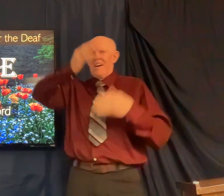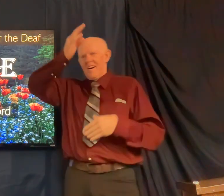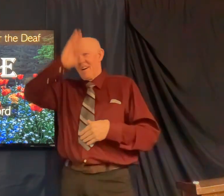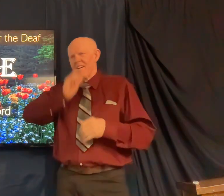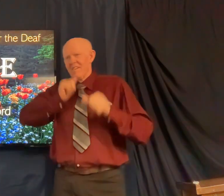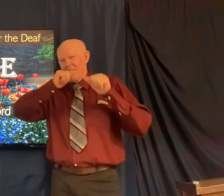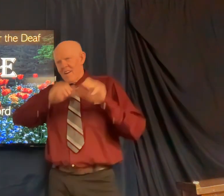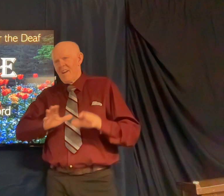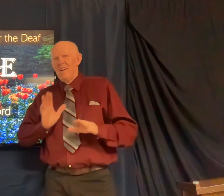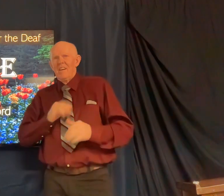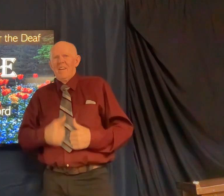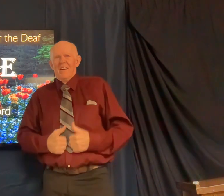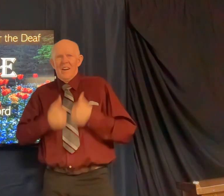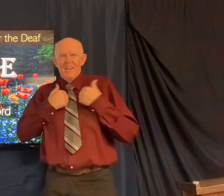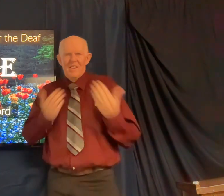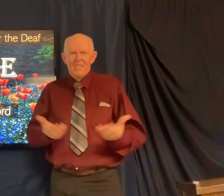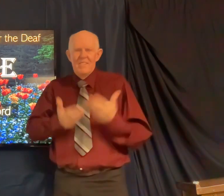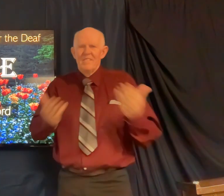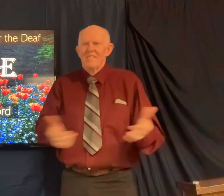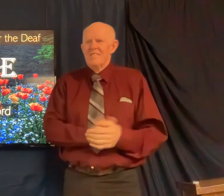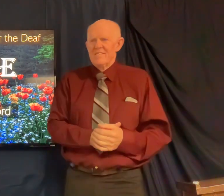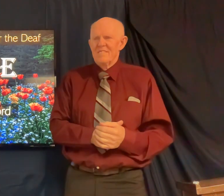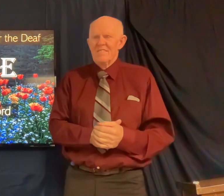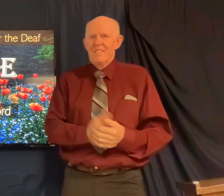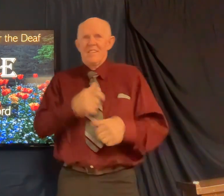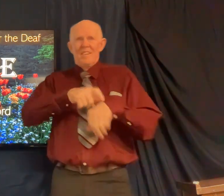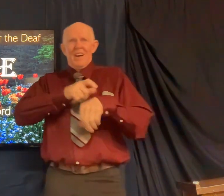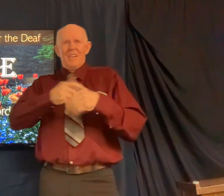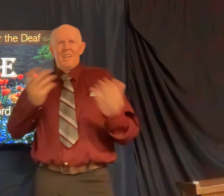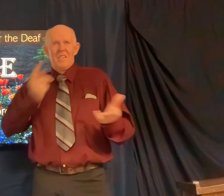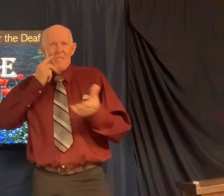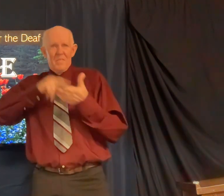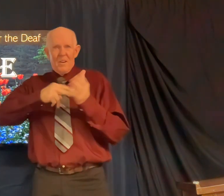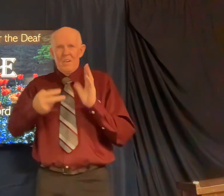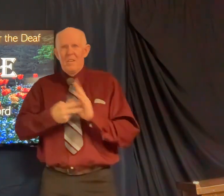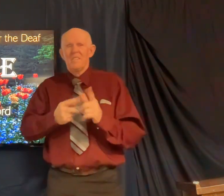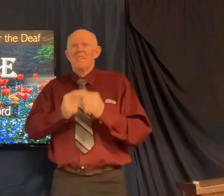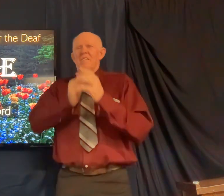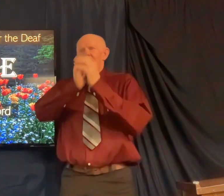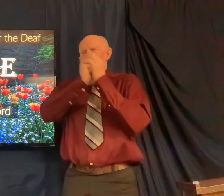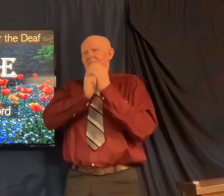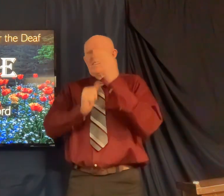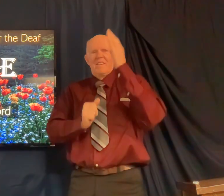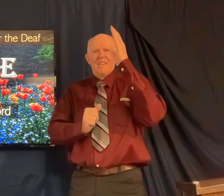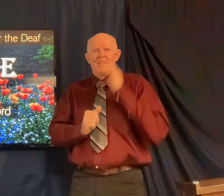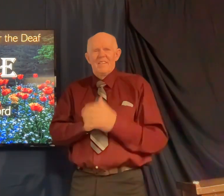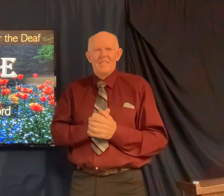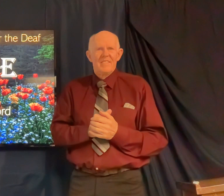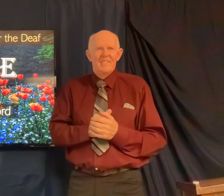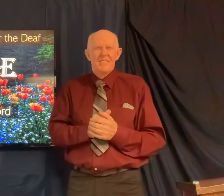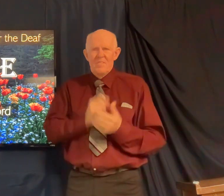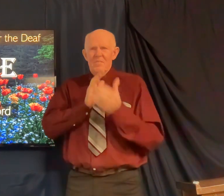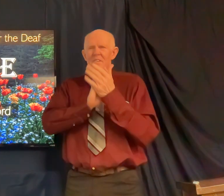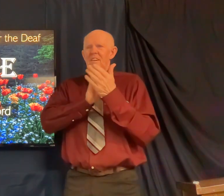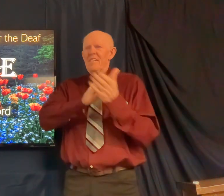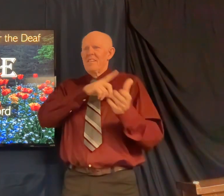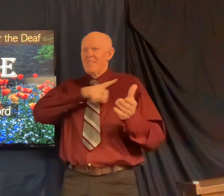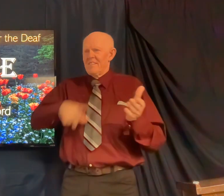But we can still thank God. He blesses us here. Now it's time for the purpose of worshiping God